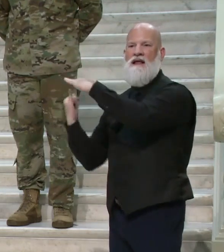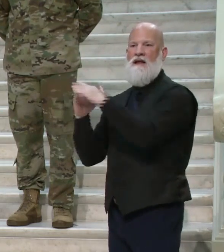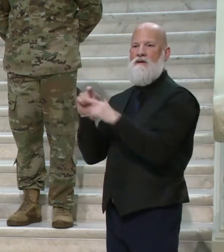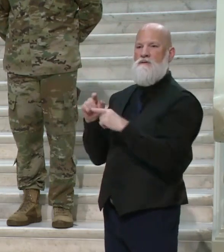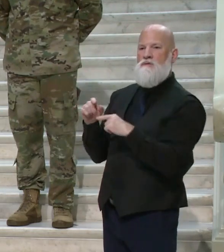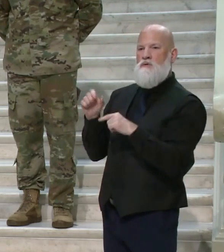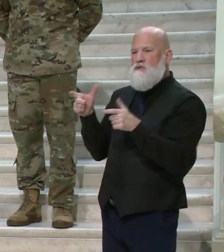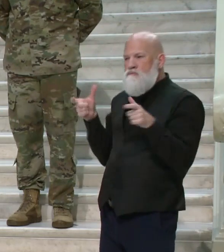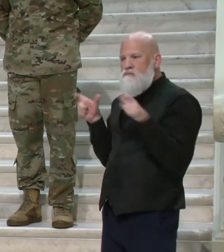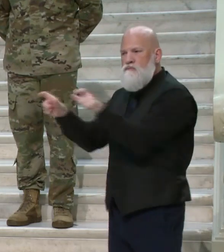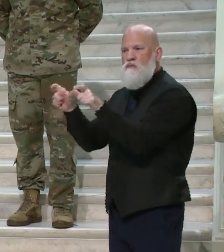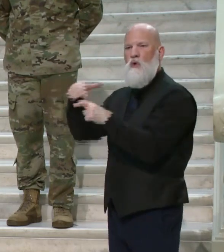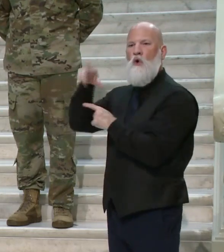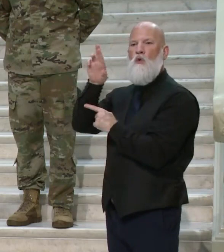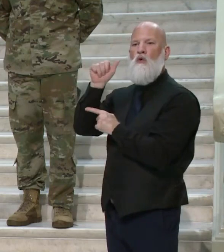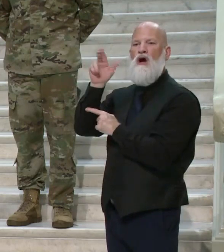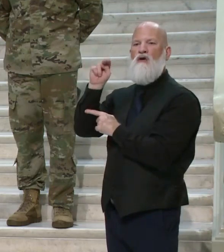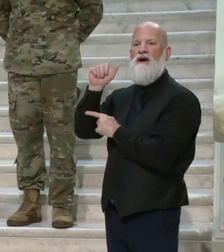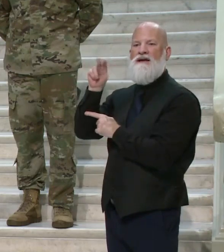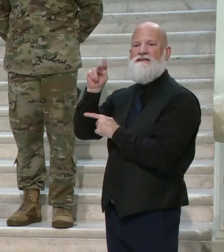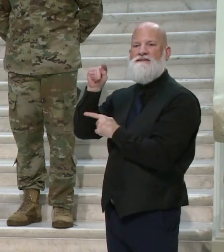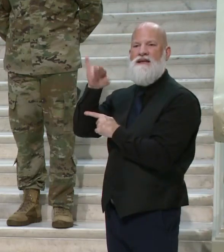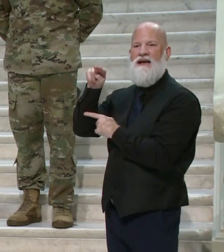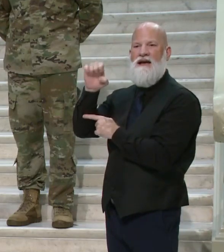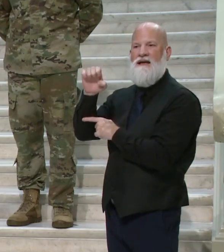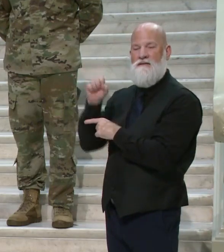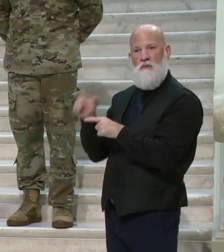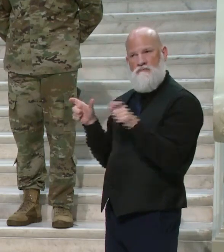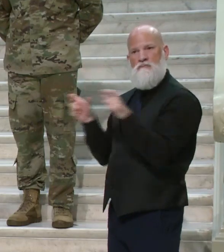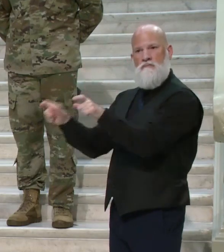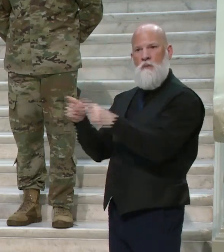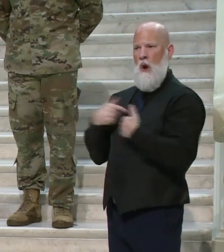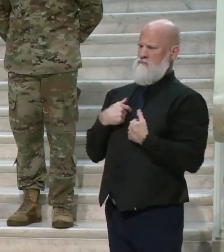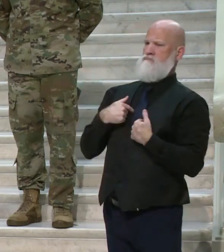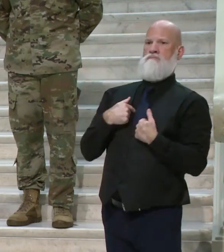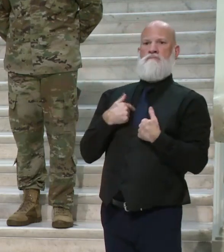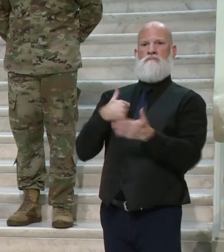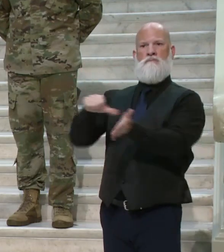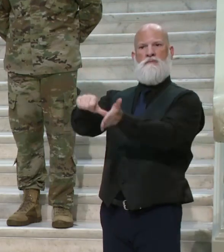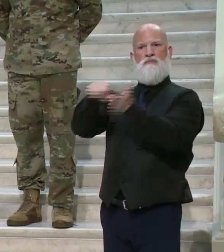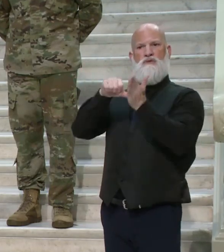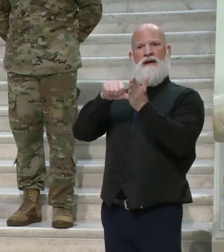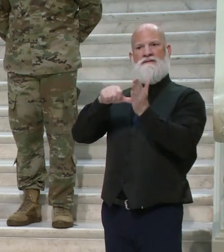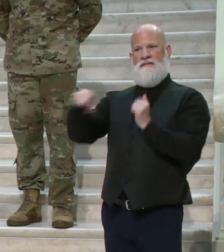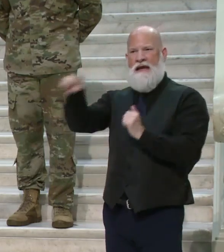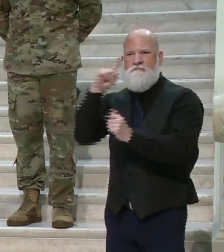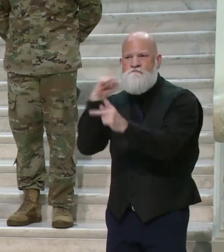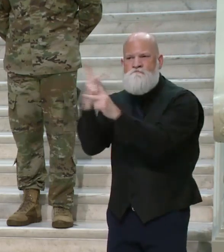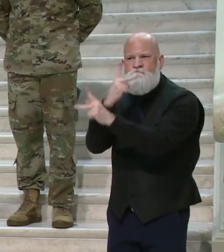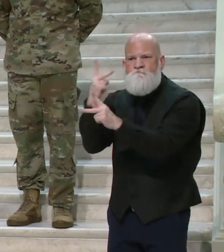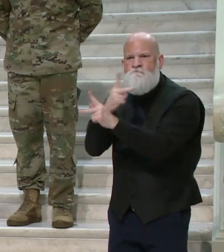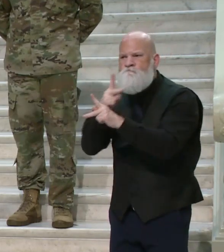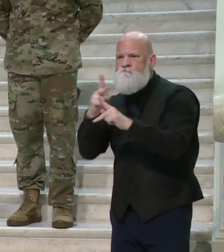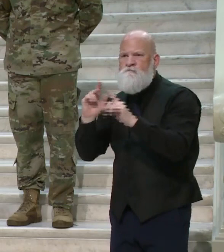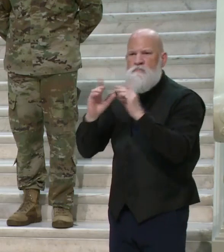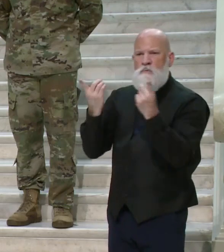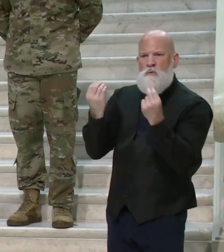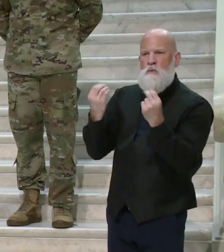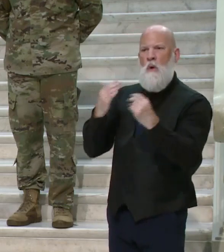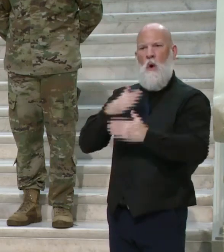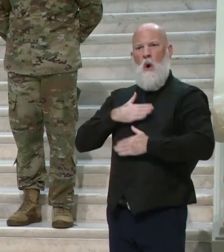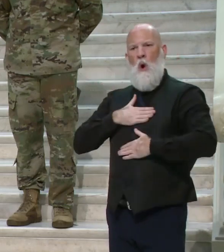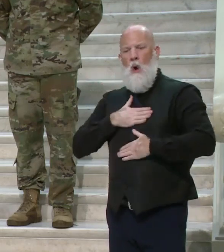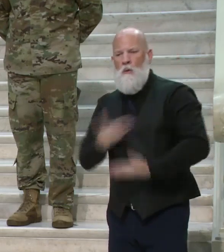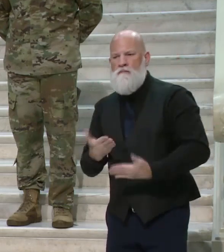but the fact that they were very open to following guidelines and very open to this education in